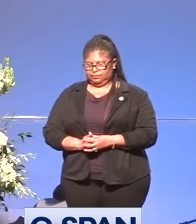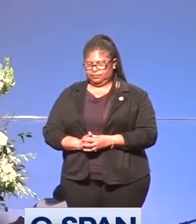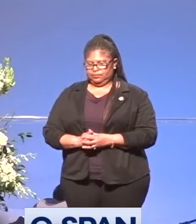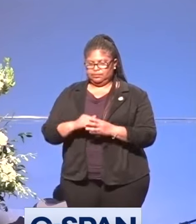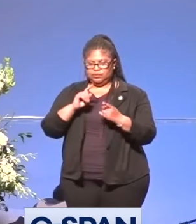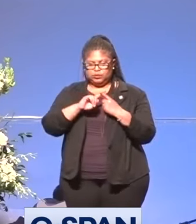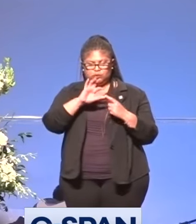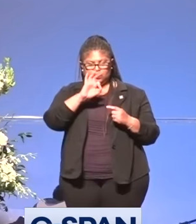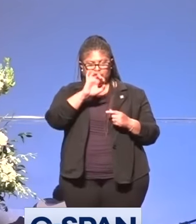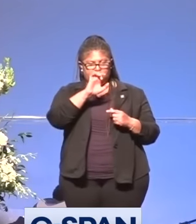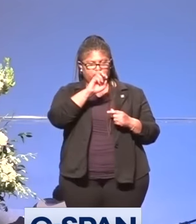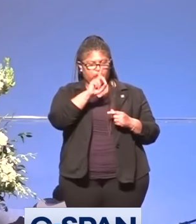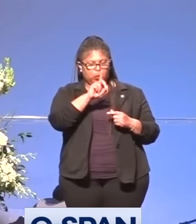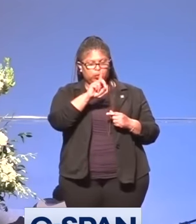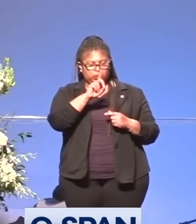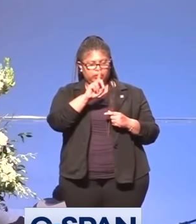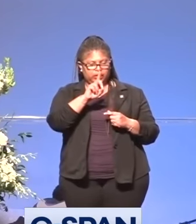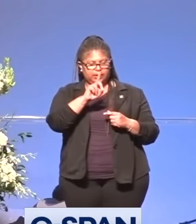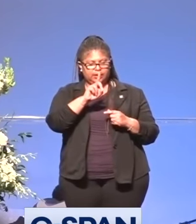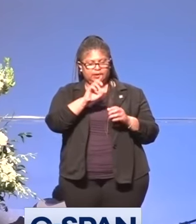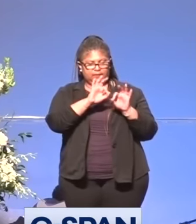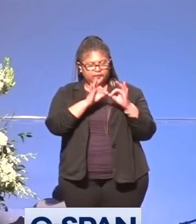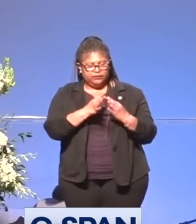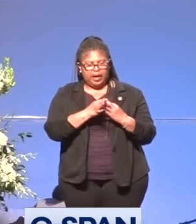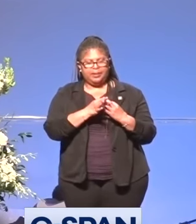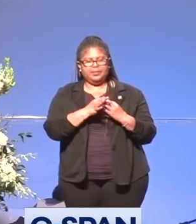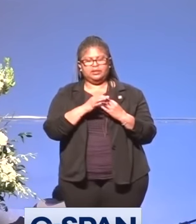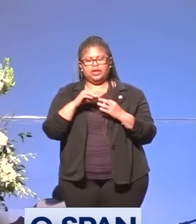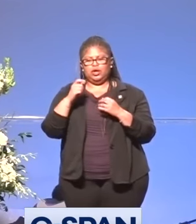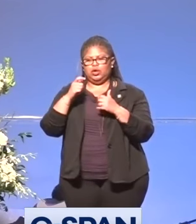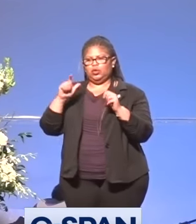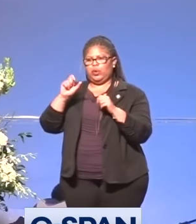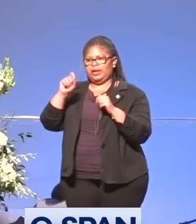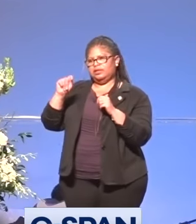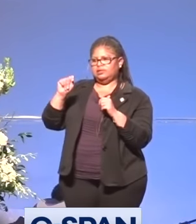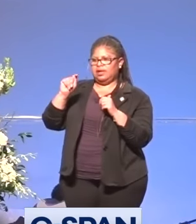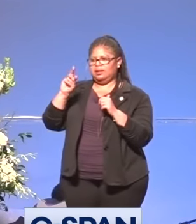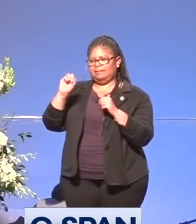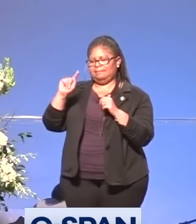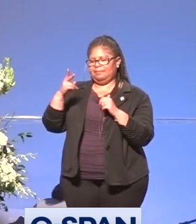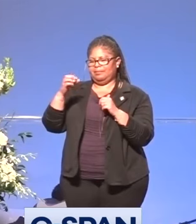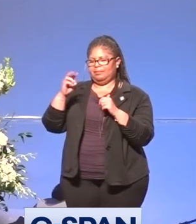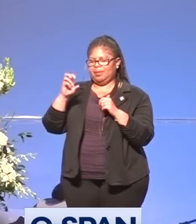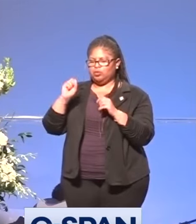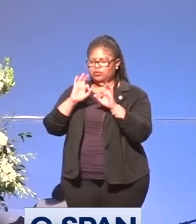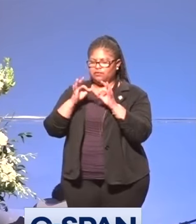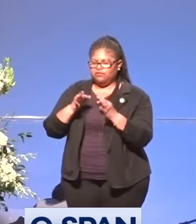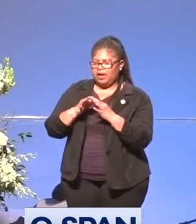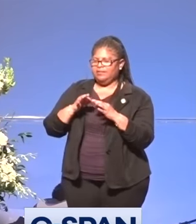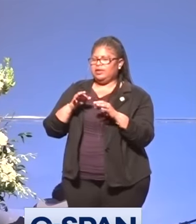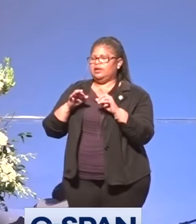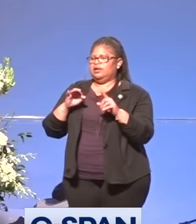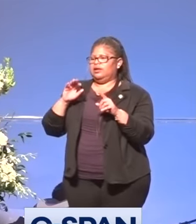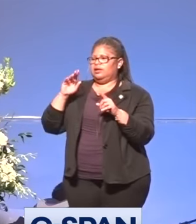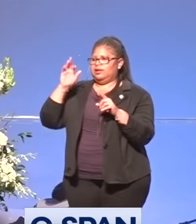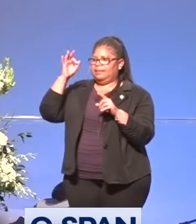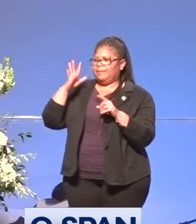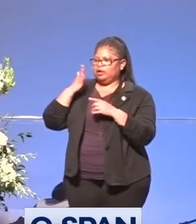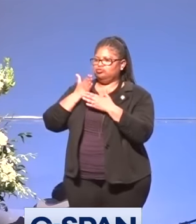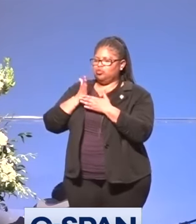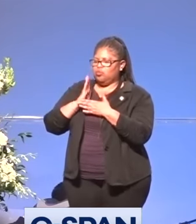to the Floyd family, greatest St. Matthew family, Pastor Ronnie Booker,